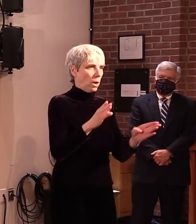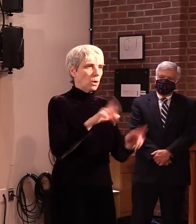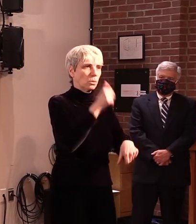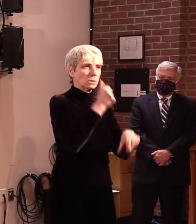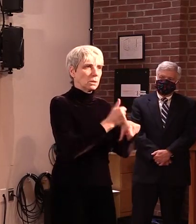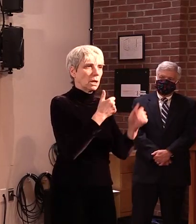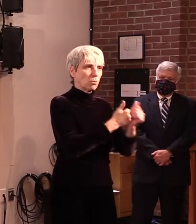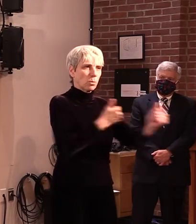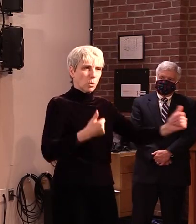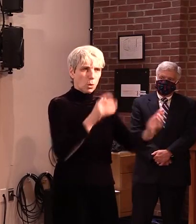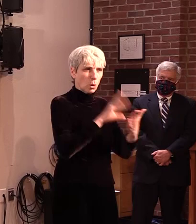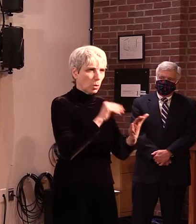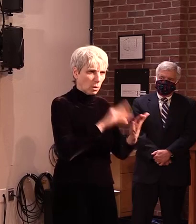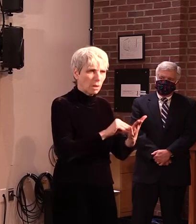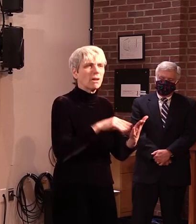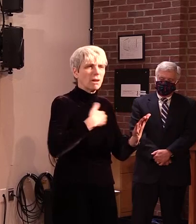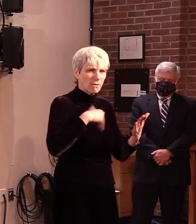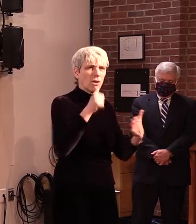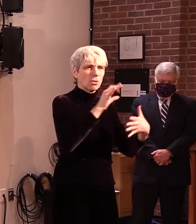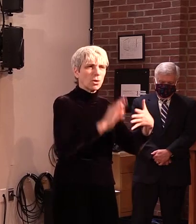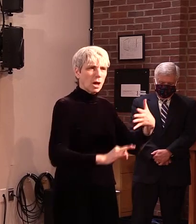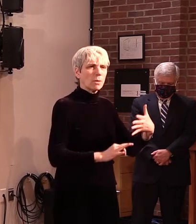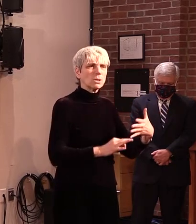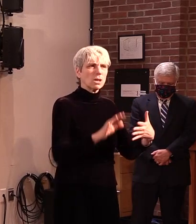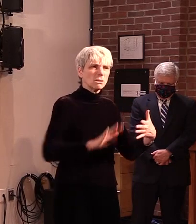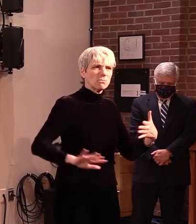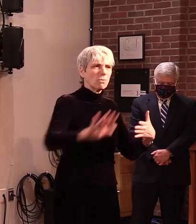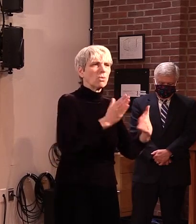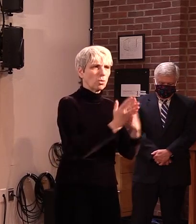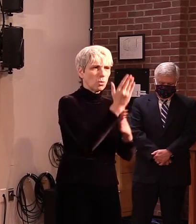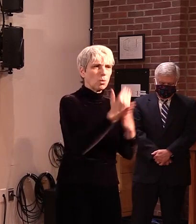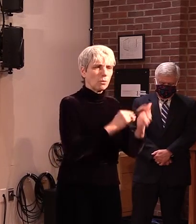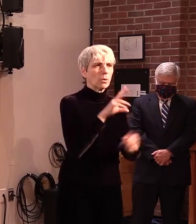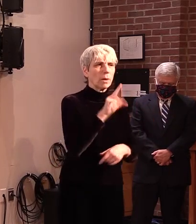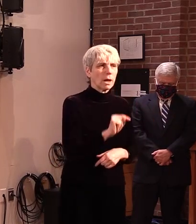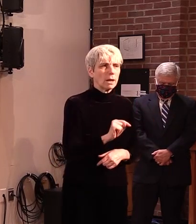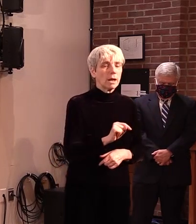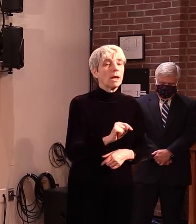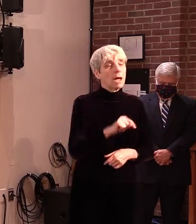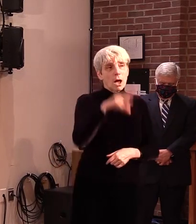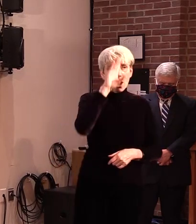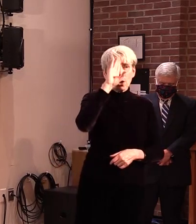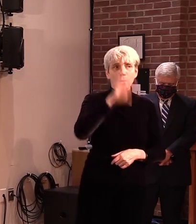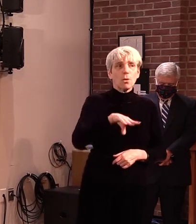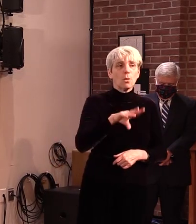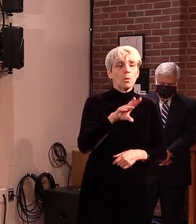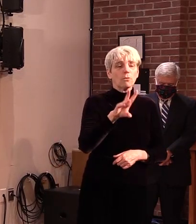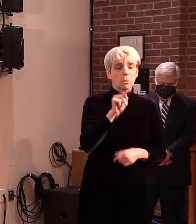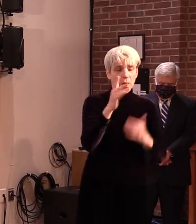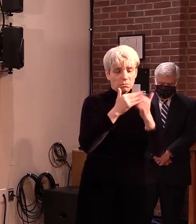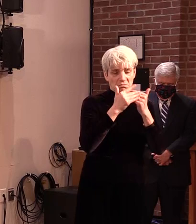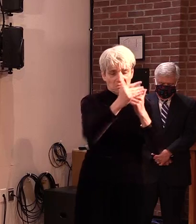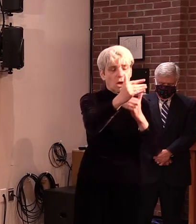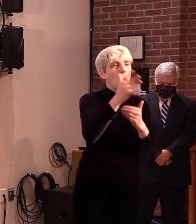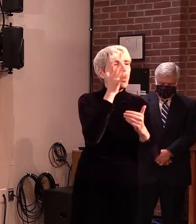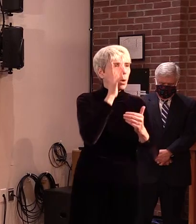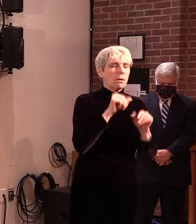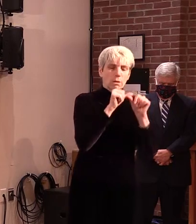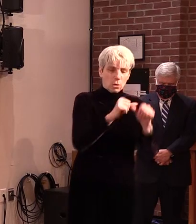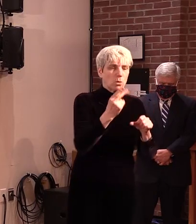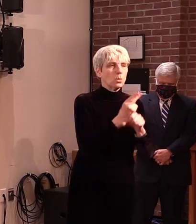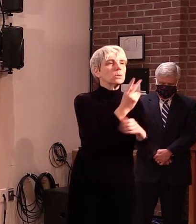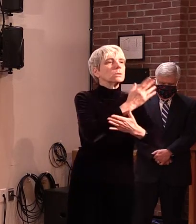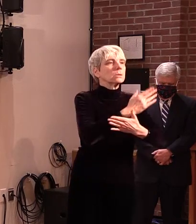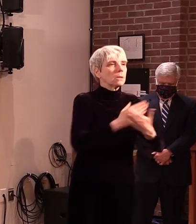do think that how we use remote learning in Vermont will be one of the most lasting impacts of this emergency on our educational system. All in